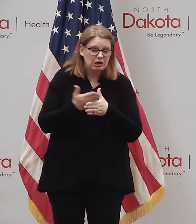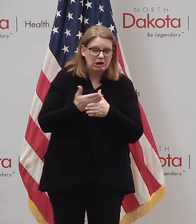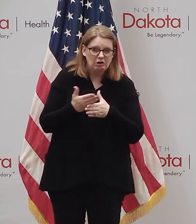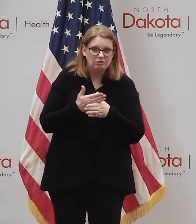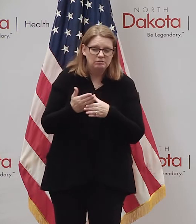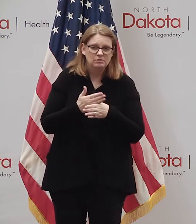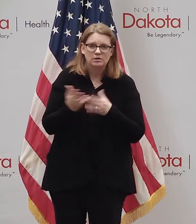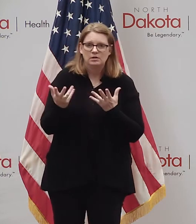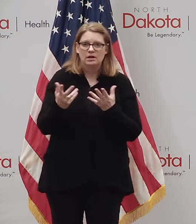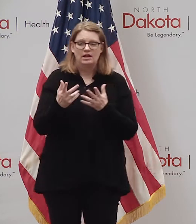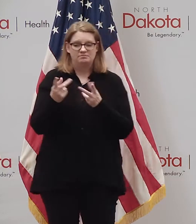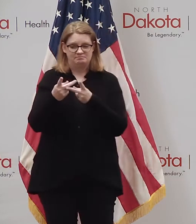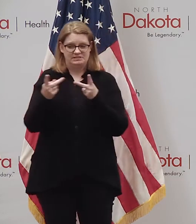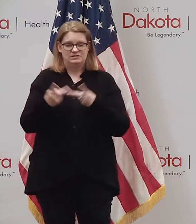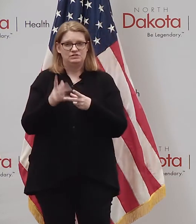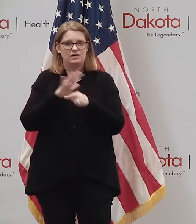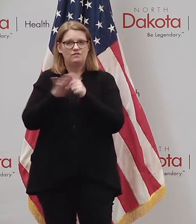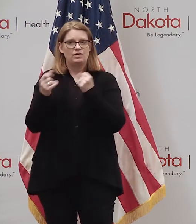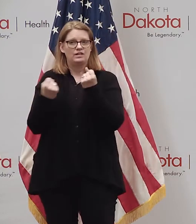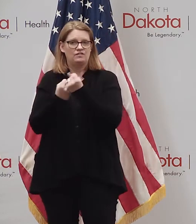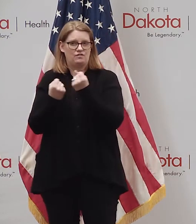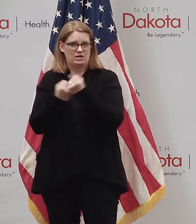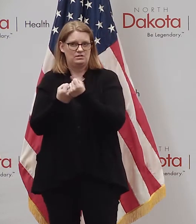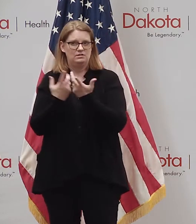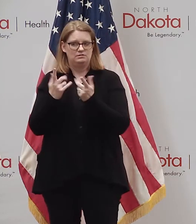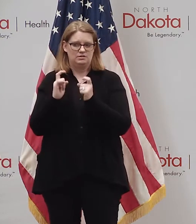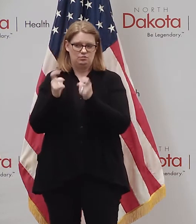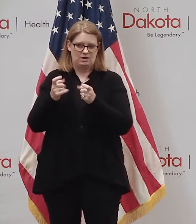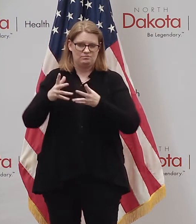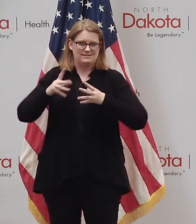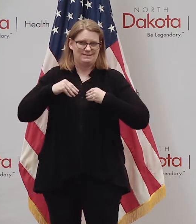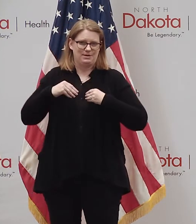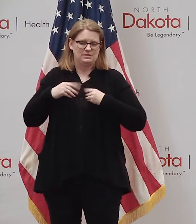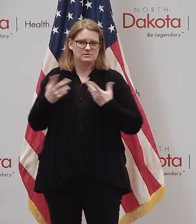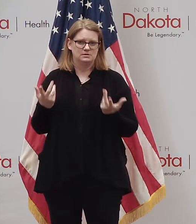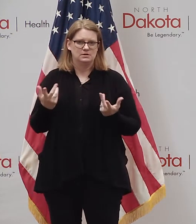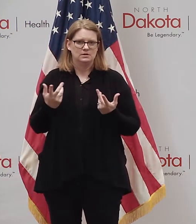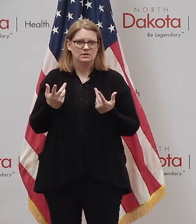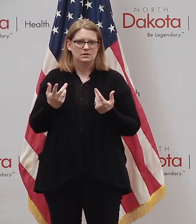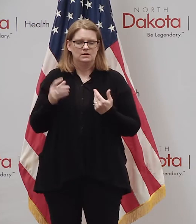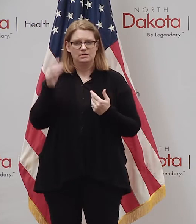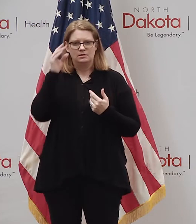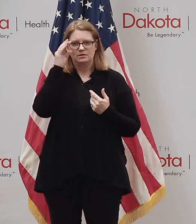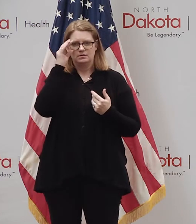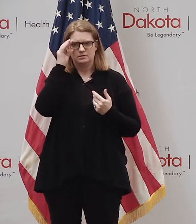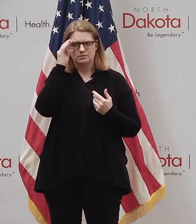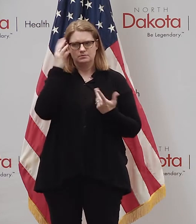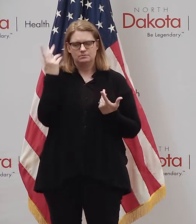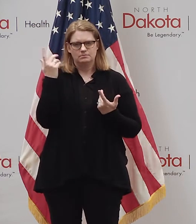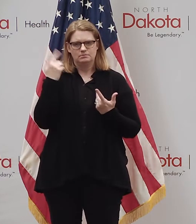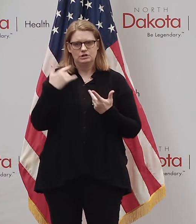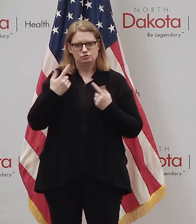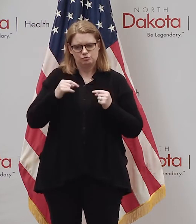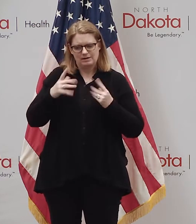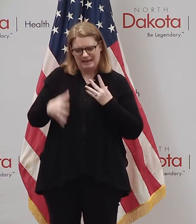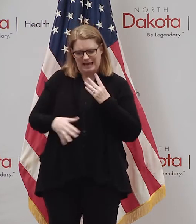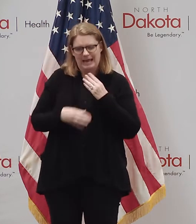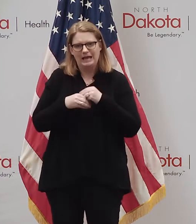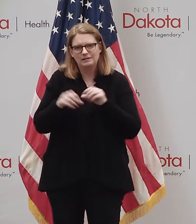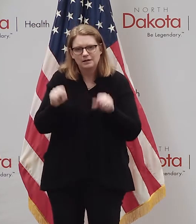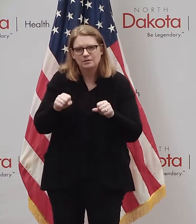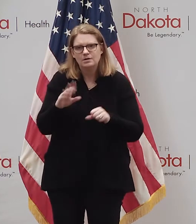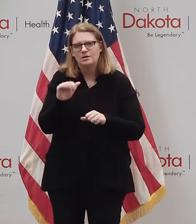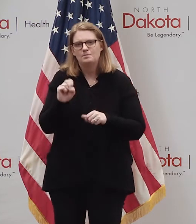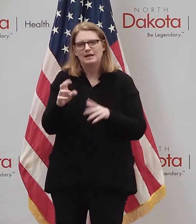and positions are fully funded to grant recipients. And again, when you're building out your capability, this can include base